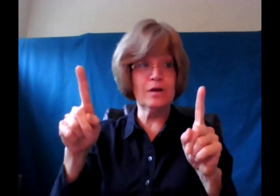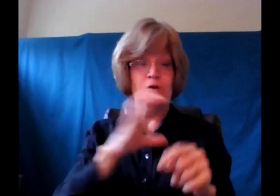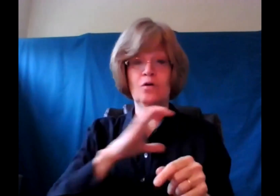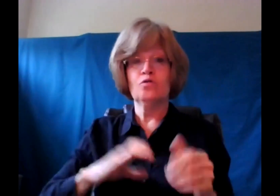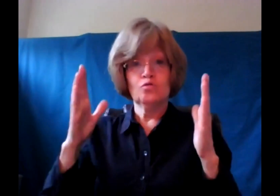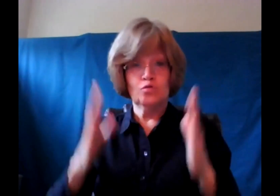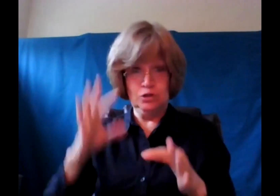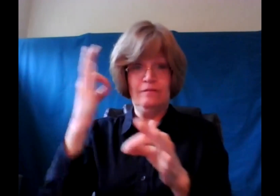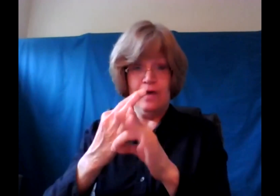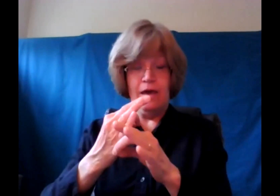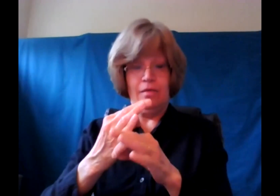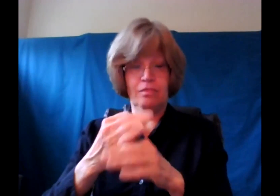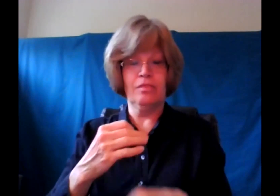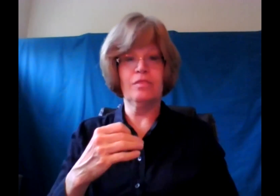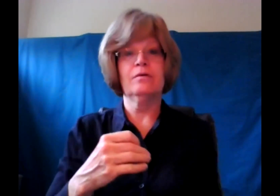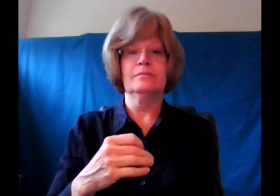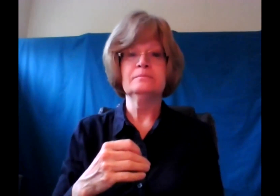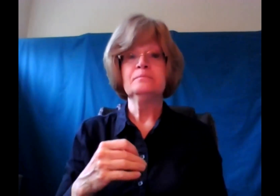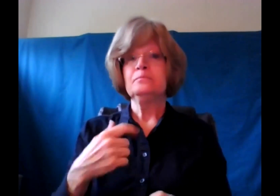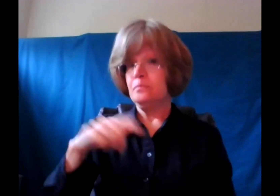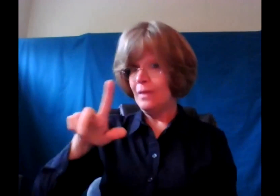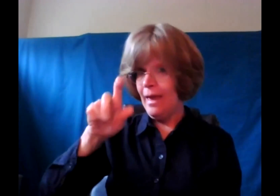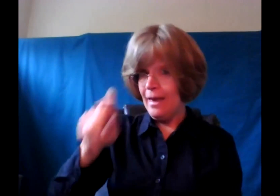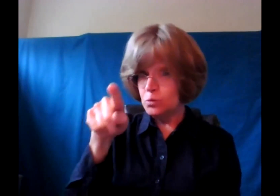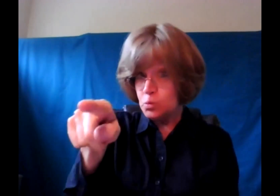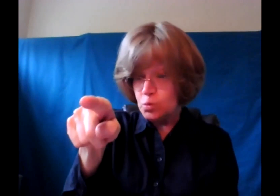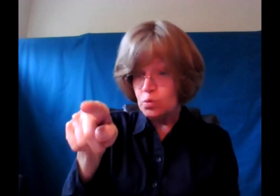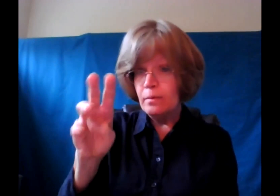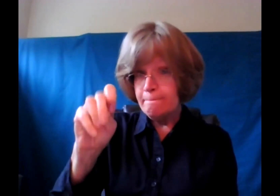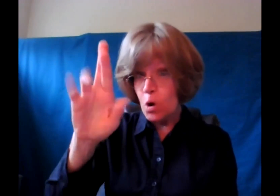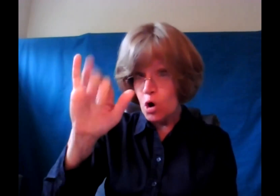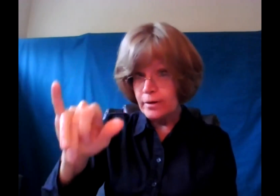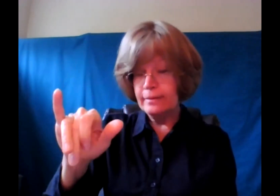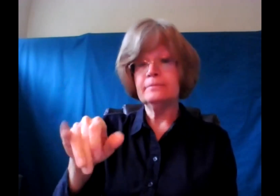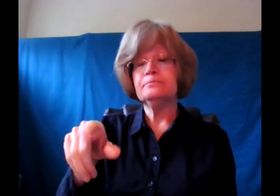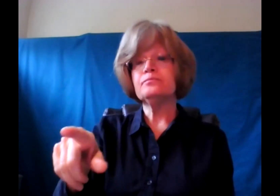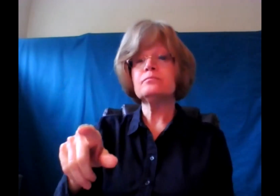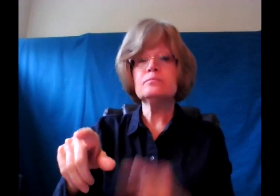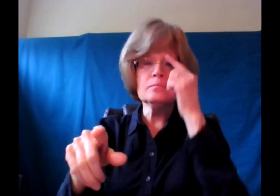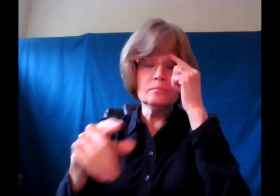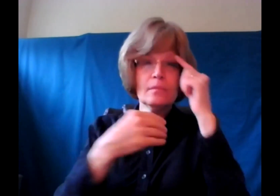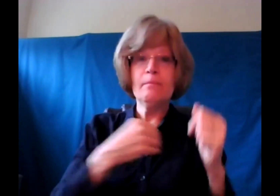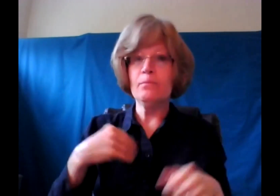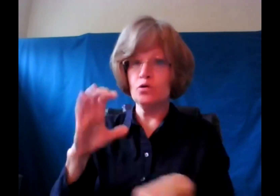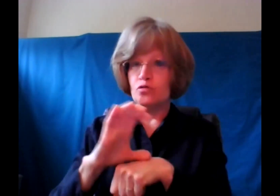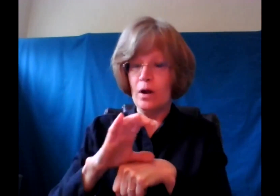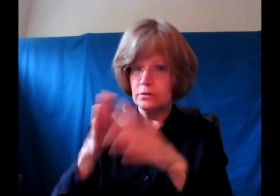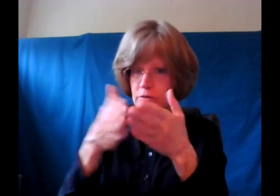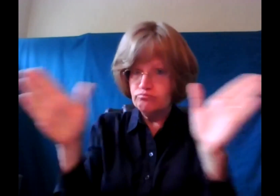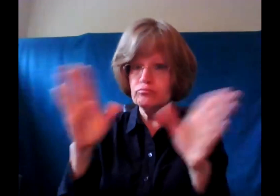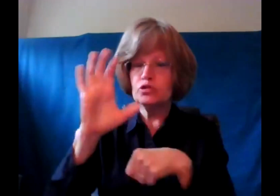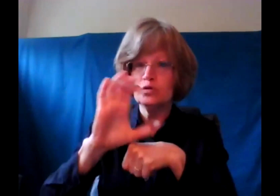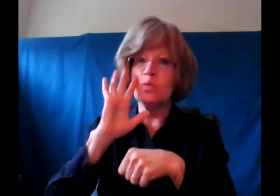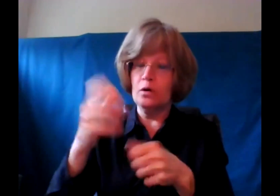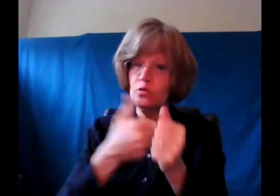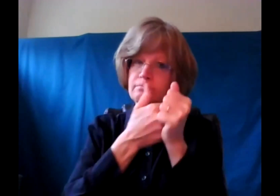Christian faith, but still part of the Christian faith. And so I ask you this question. As a member of Christ Universal Church, will